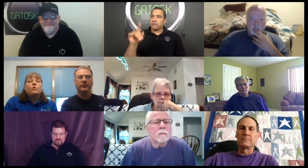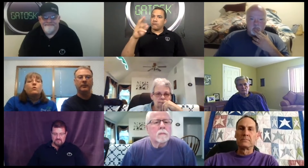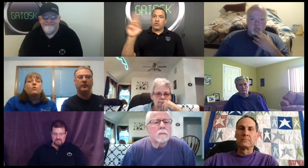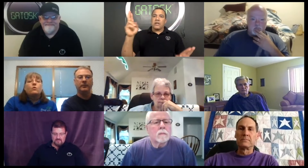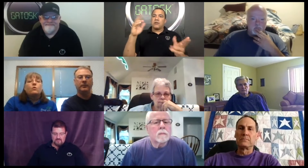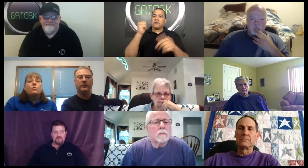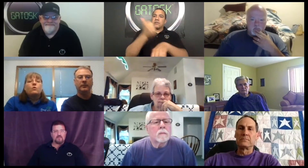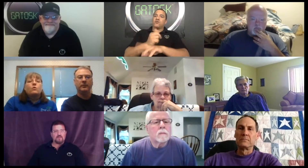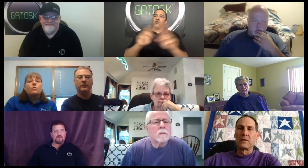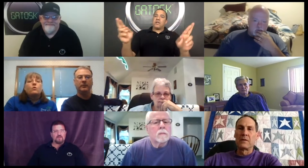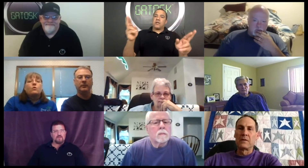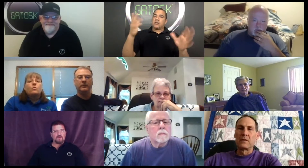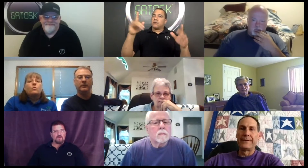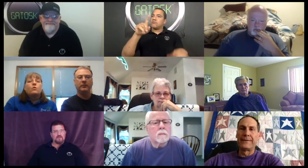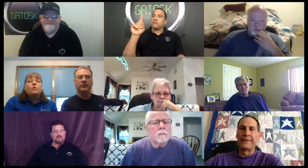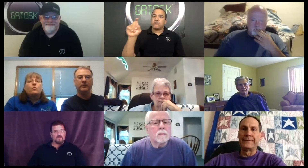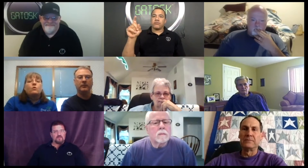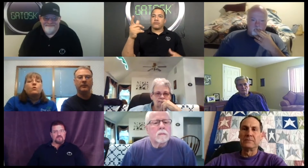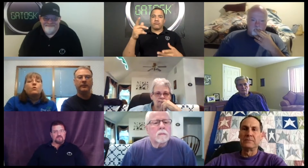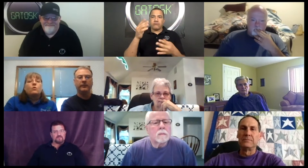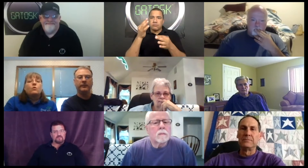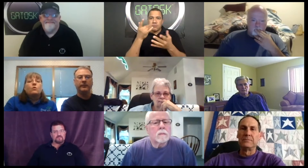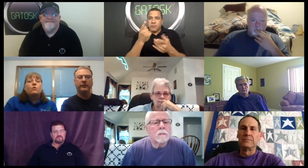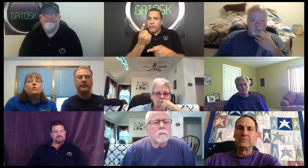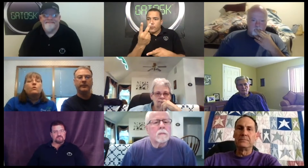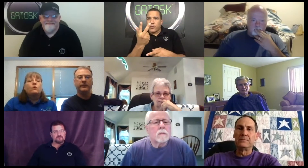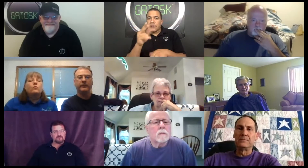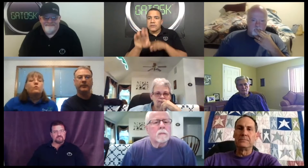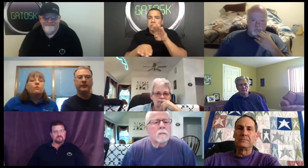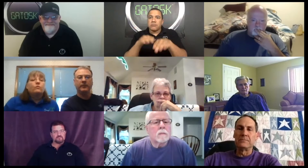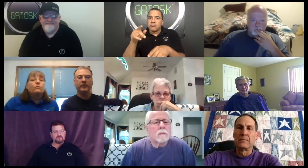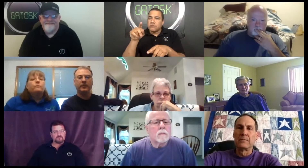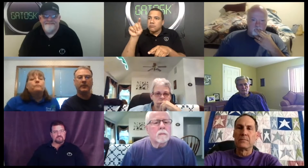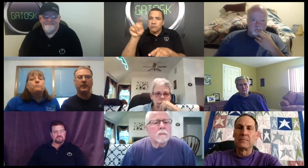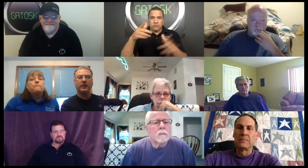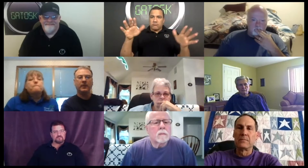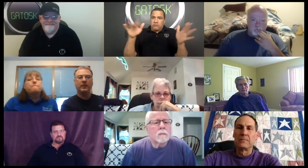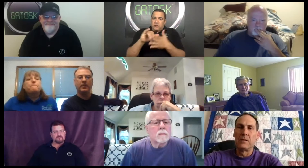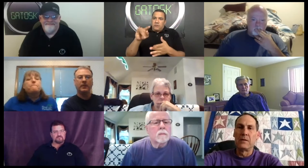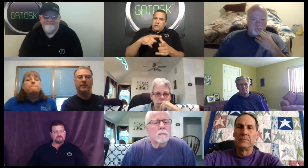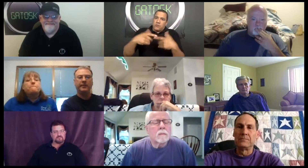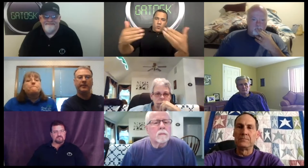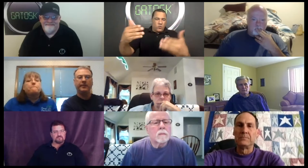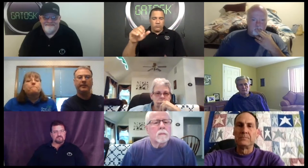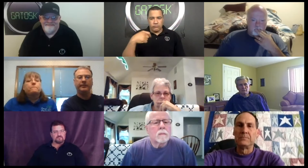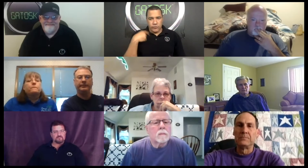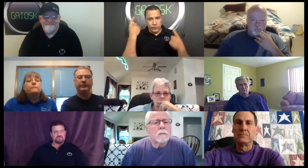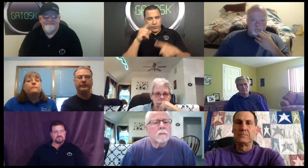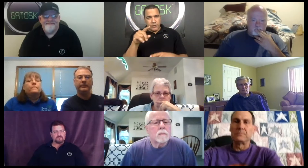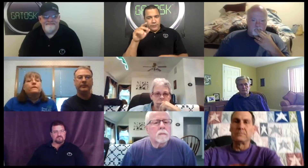be really basic, and it'll be already set up automatically. Maybe one or two steps, and then you can begin. I